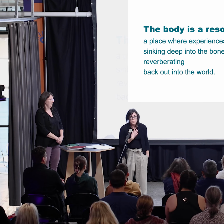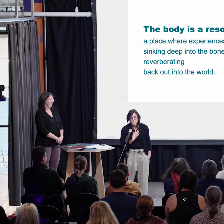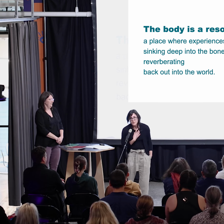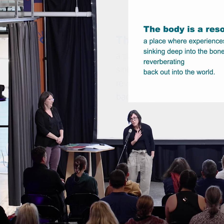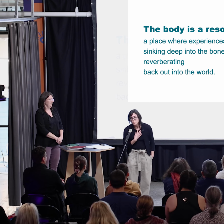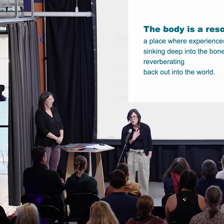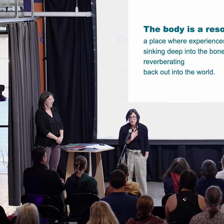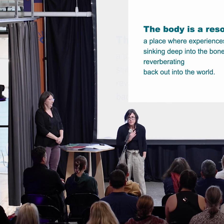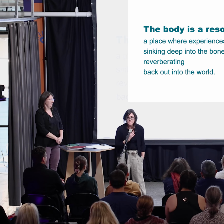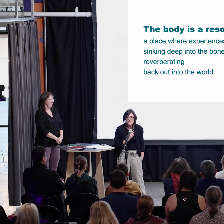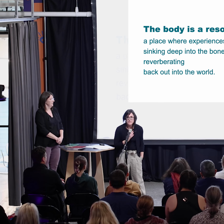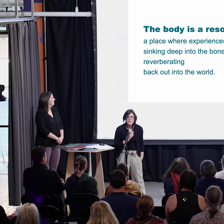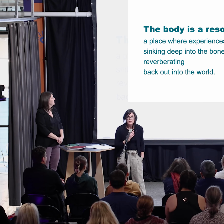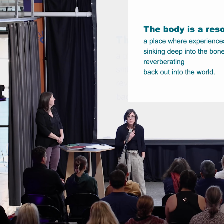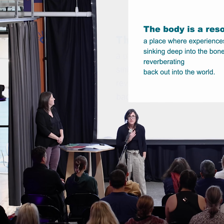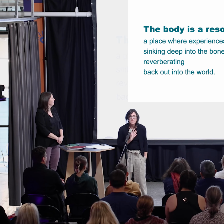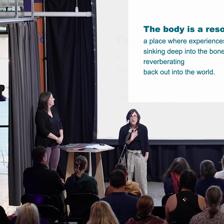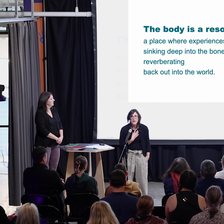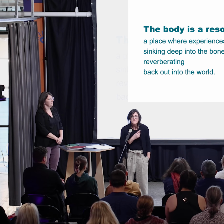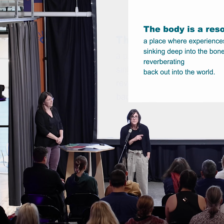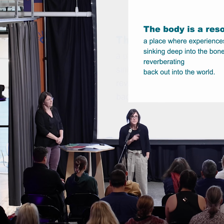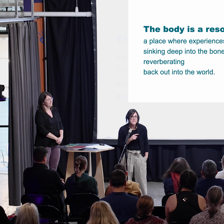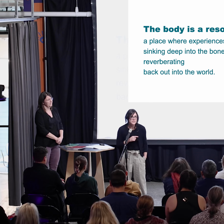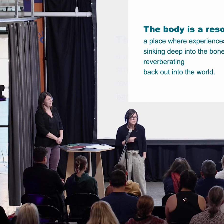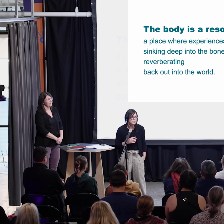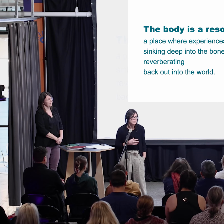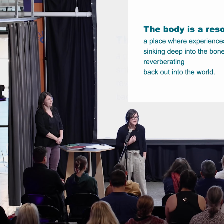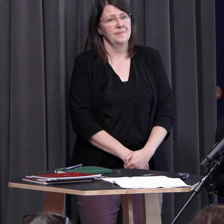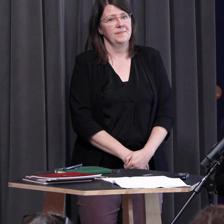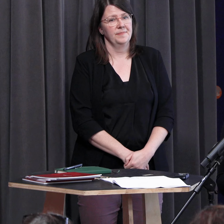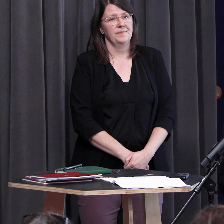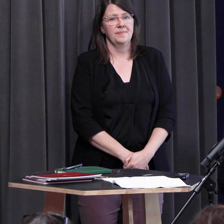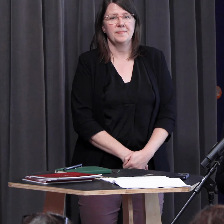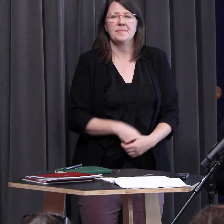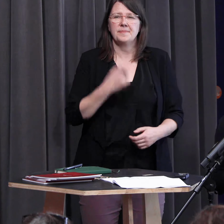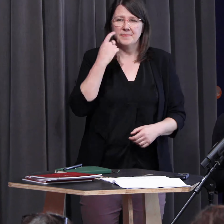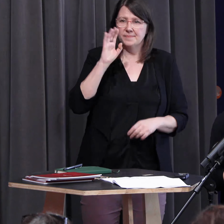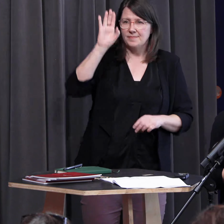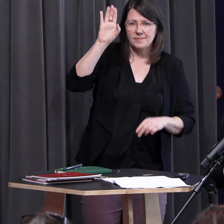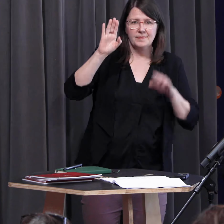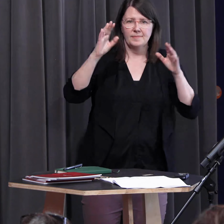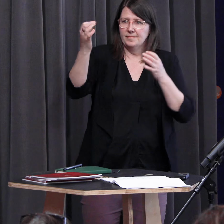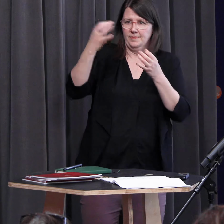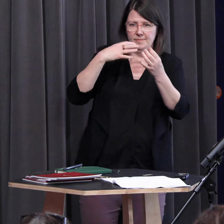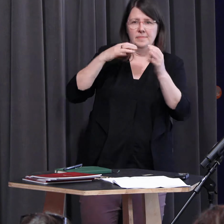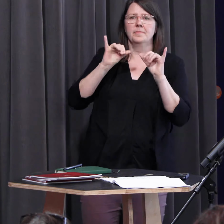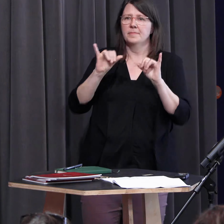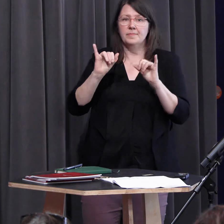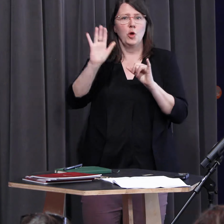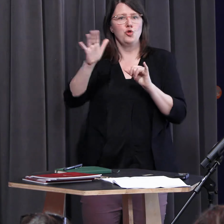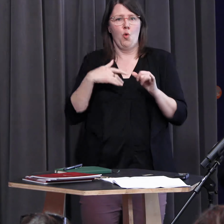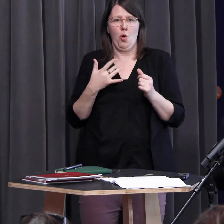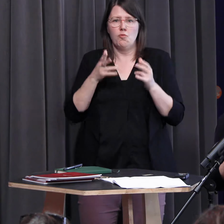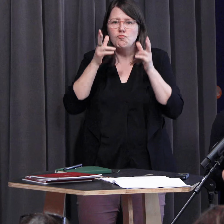So to us, those words are different sensory perspectives. And